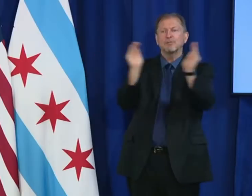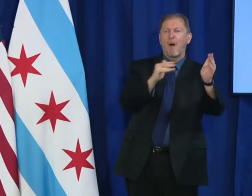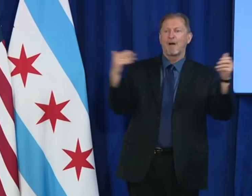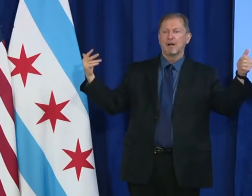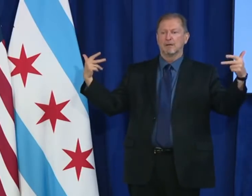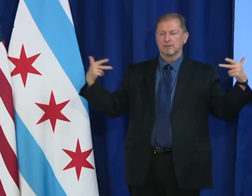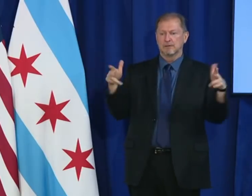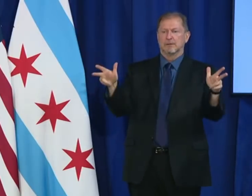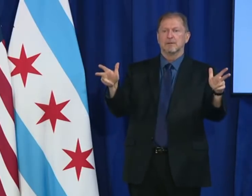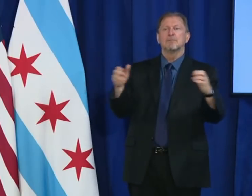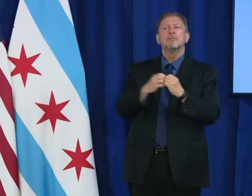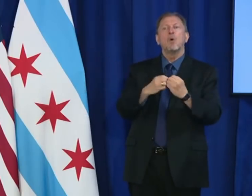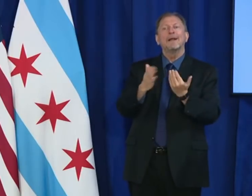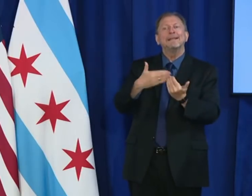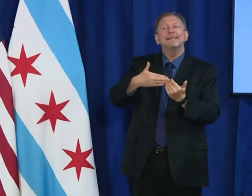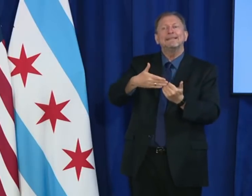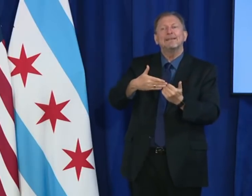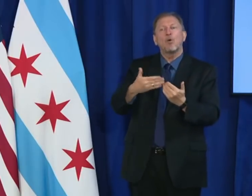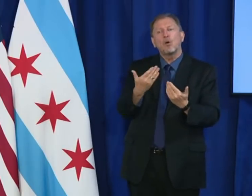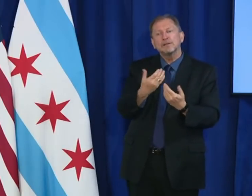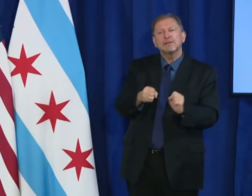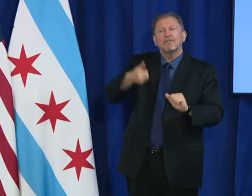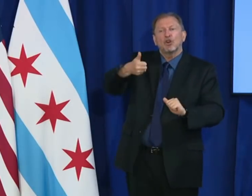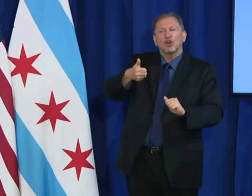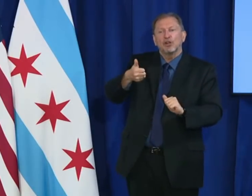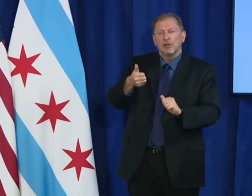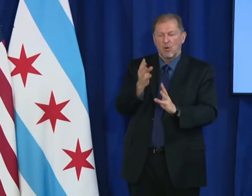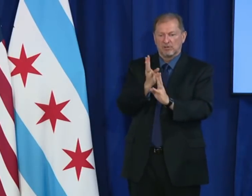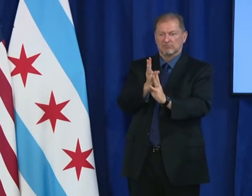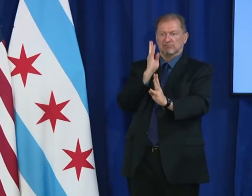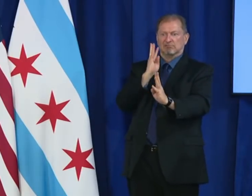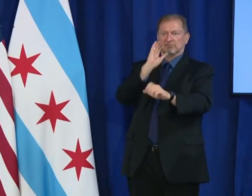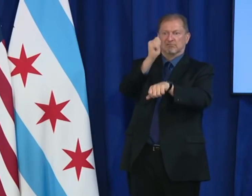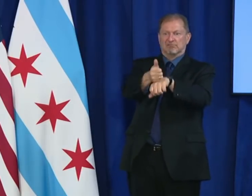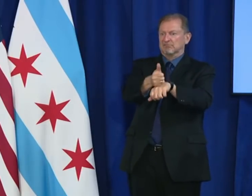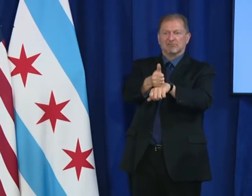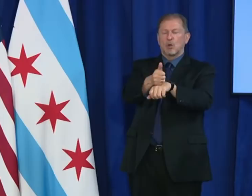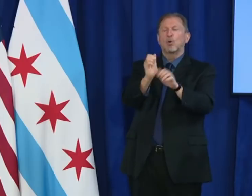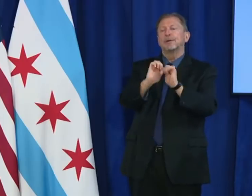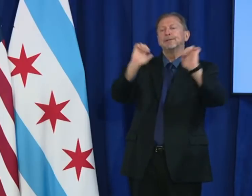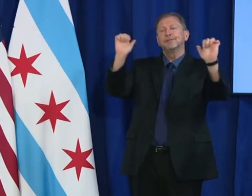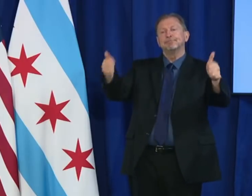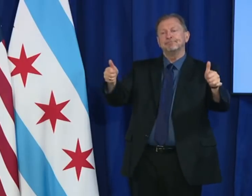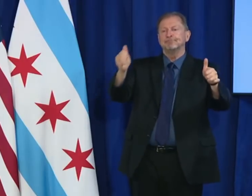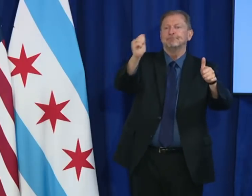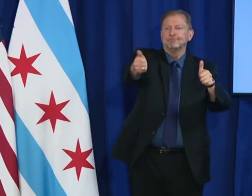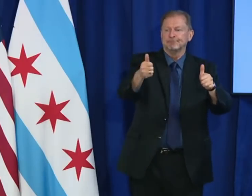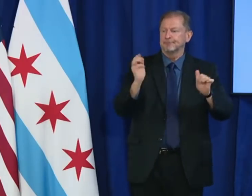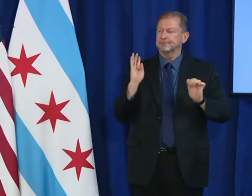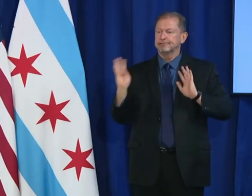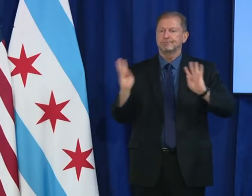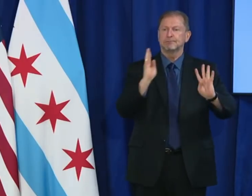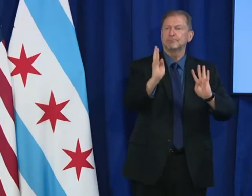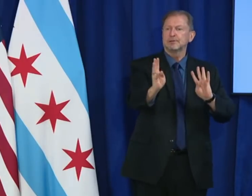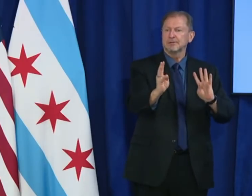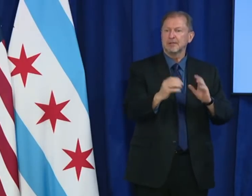feel especially that we would like to continue to expand testing access. I'm going to be honest with